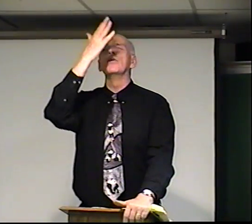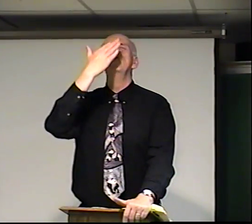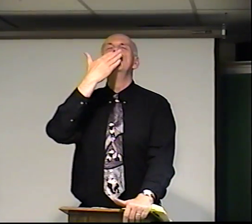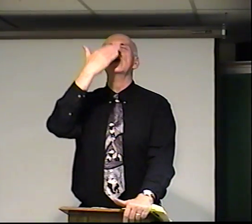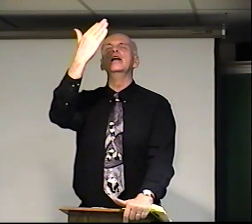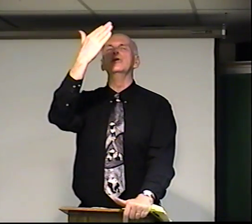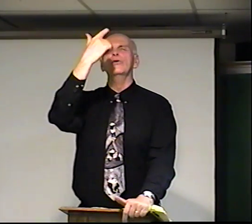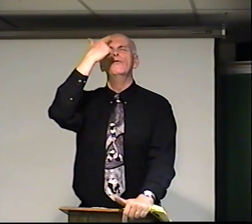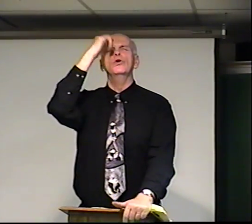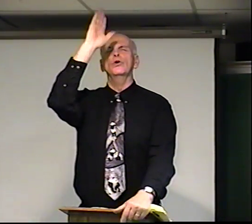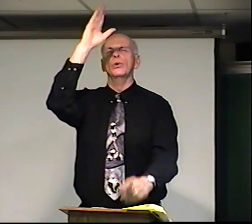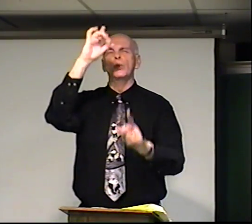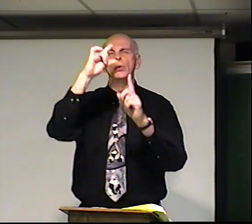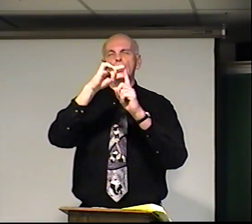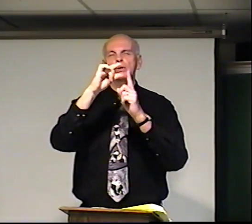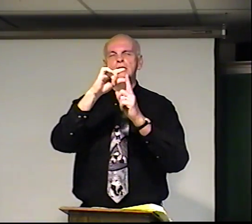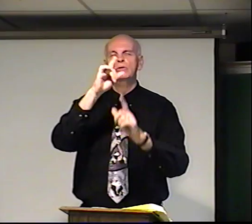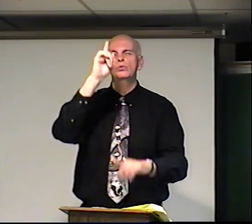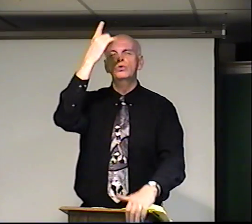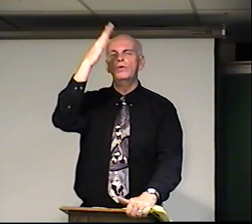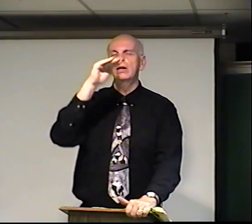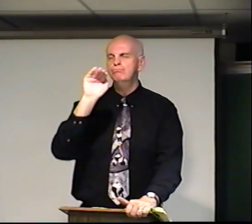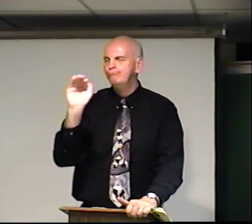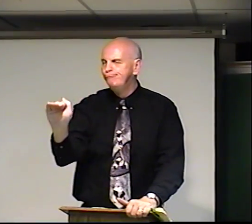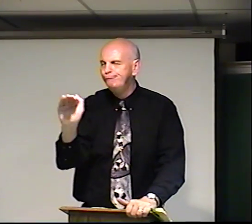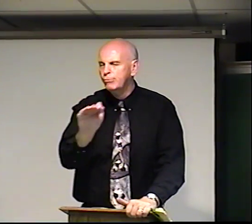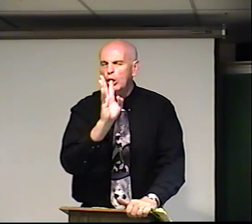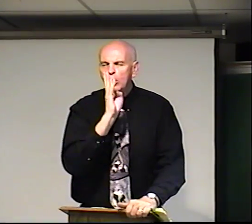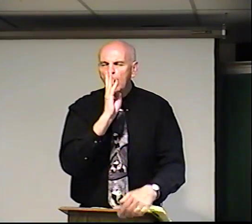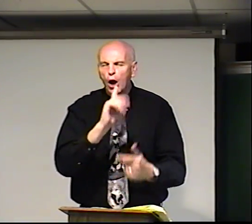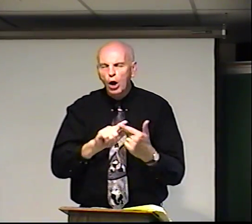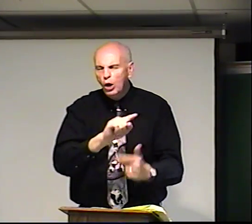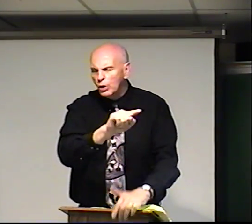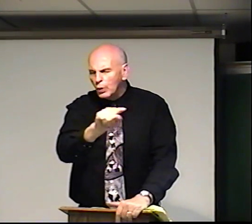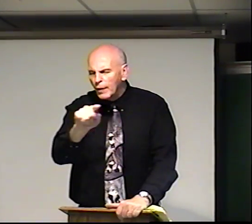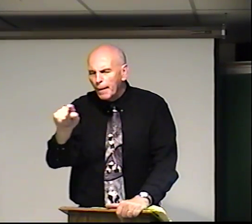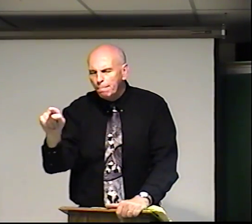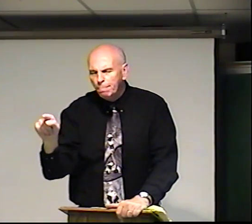Father, thank you for doing for you. You can talk to them.